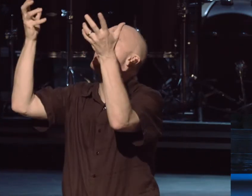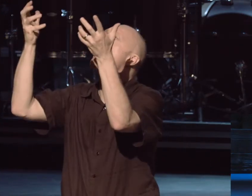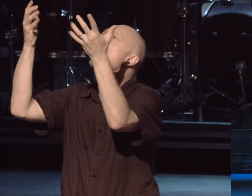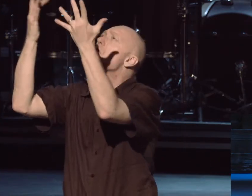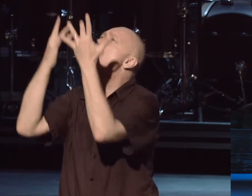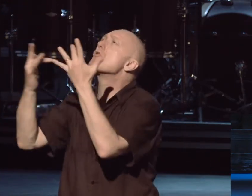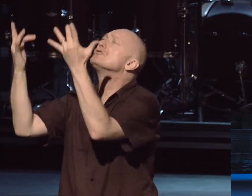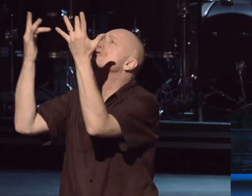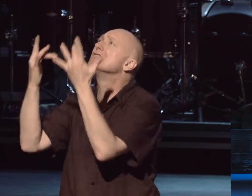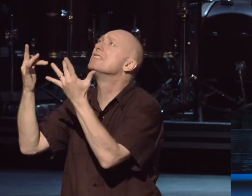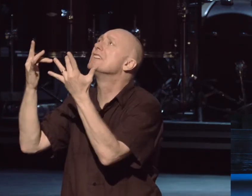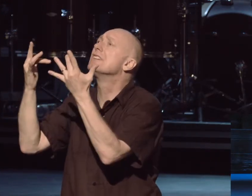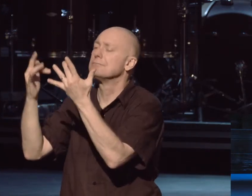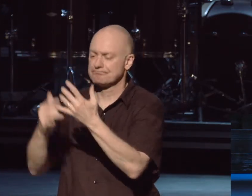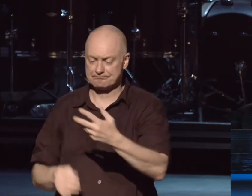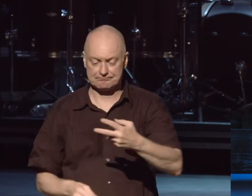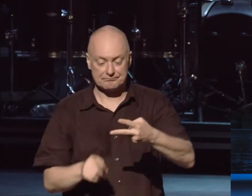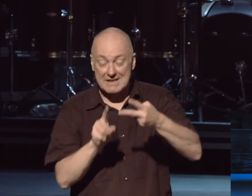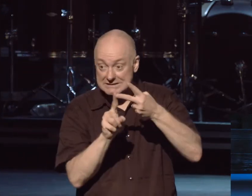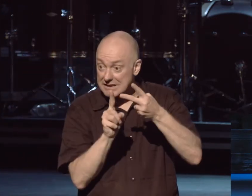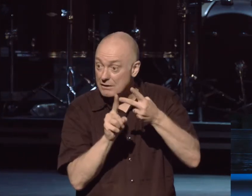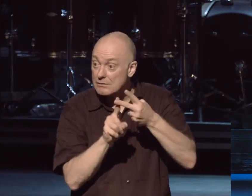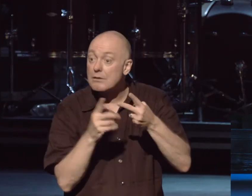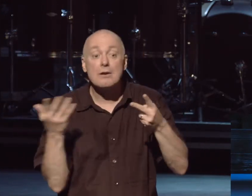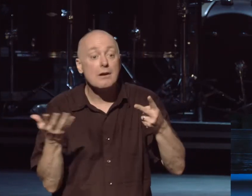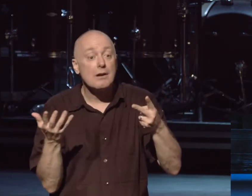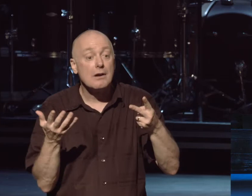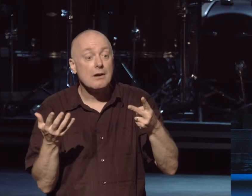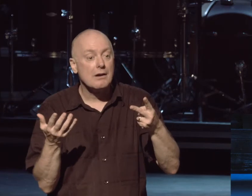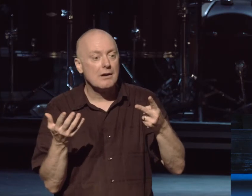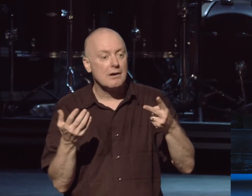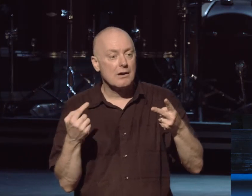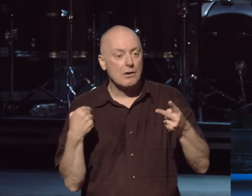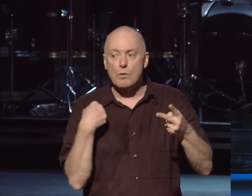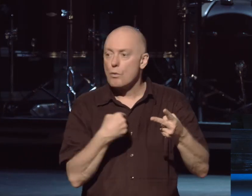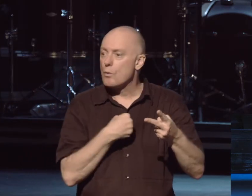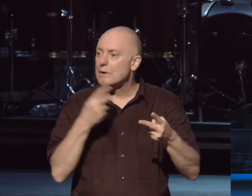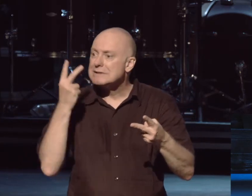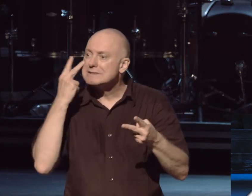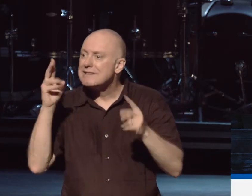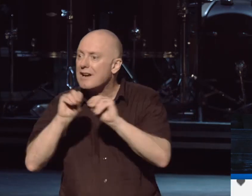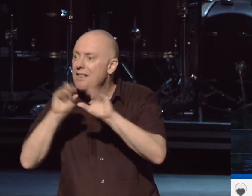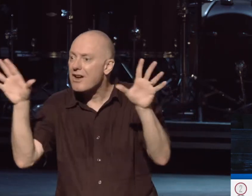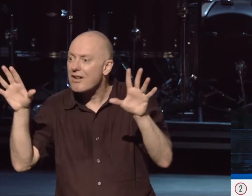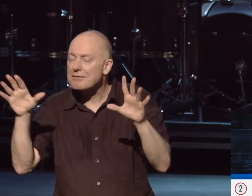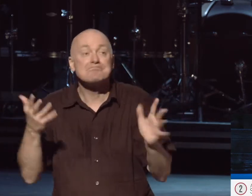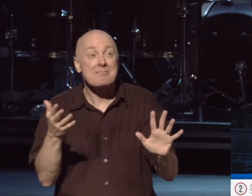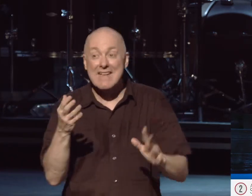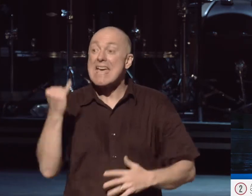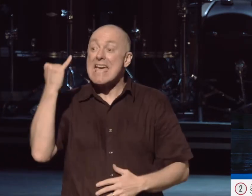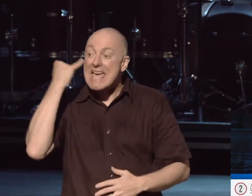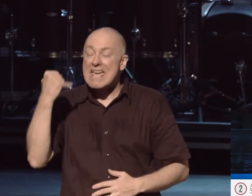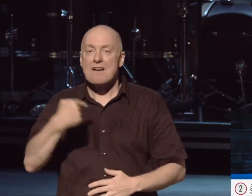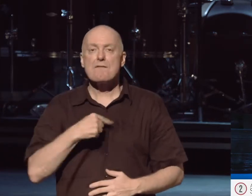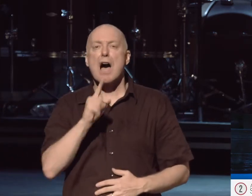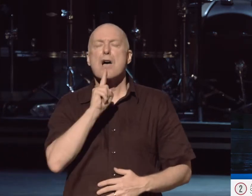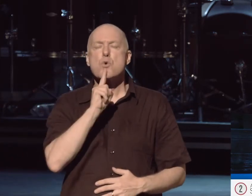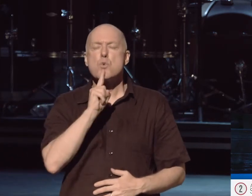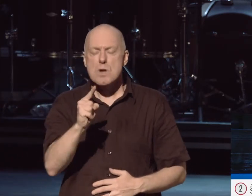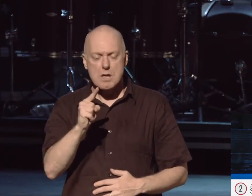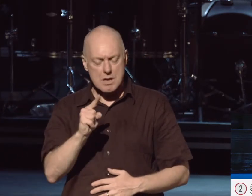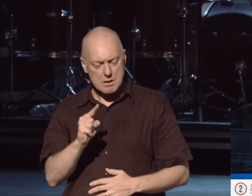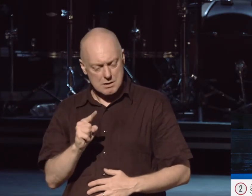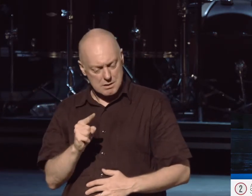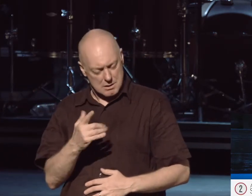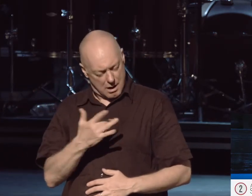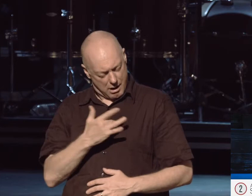for mercy. And secondly, we do this. We suddenly see clearly. If I have a genuine heart of confession,